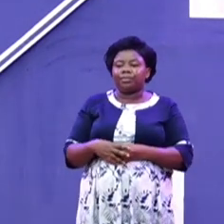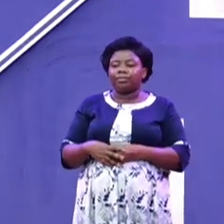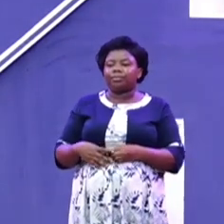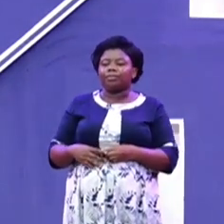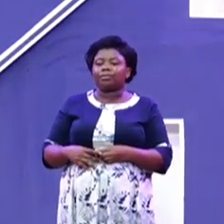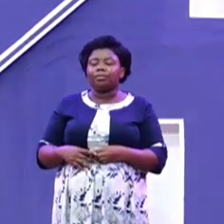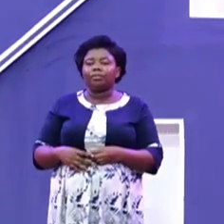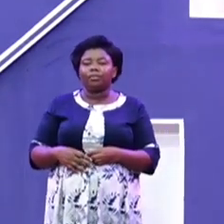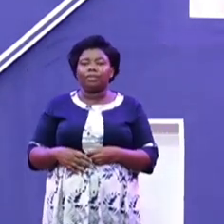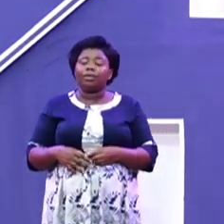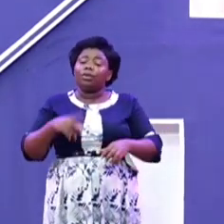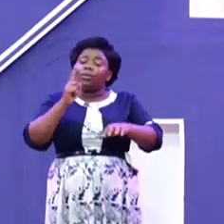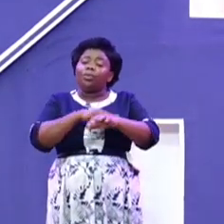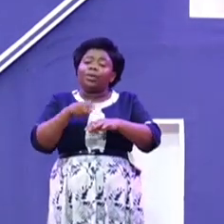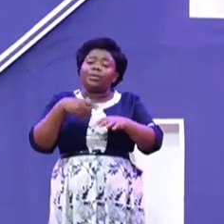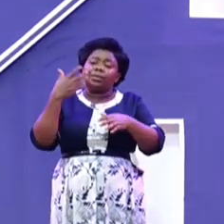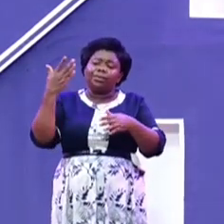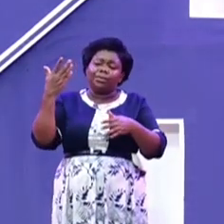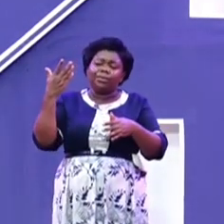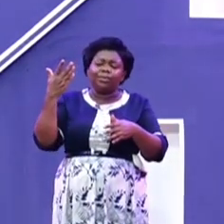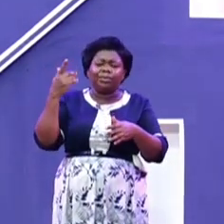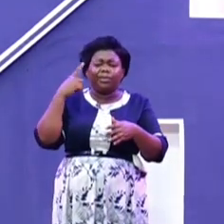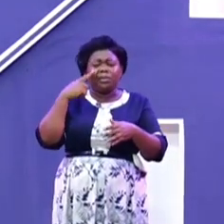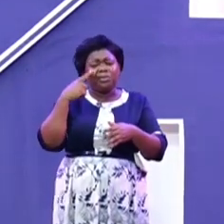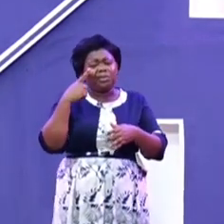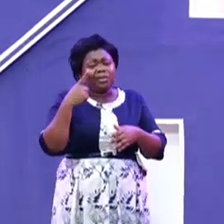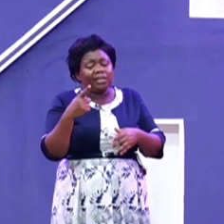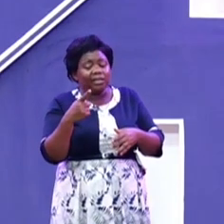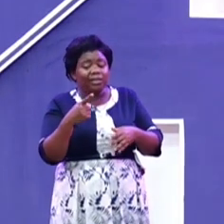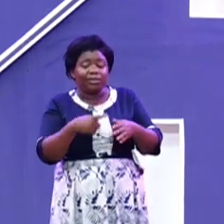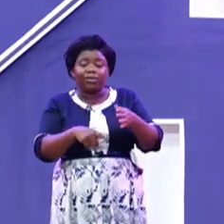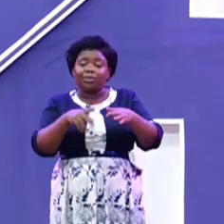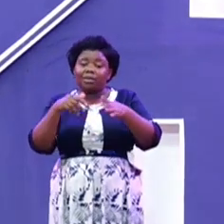standing before me. Buli loteeka amaaso ku kizibu ky'ekiseera kita.